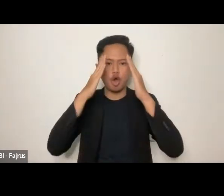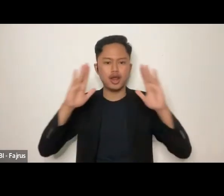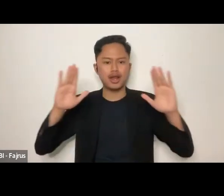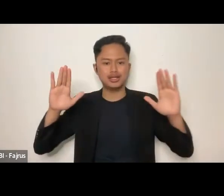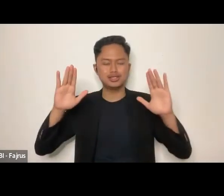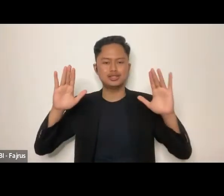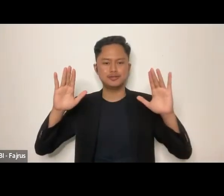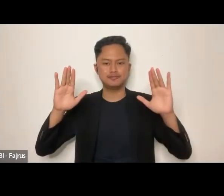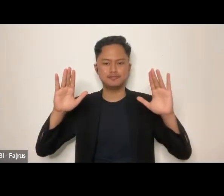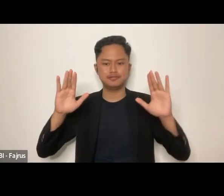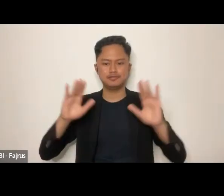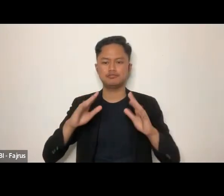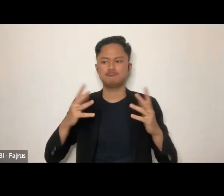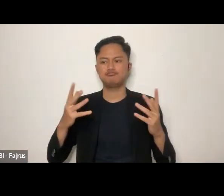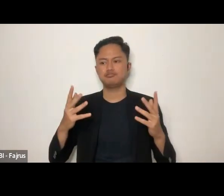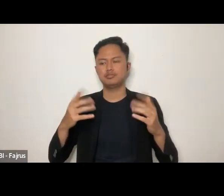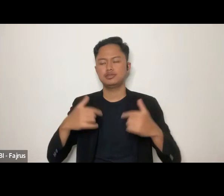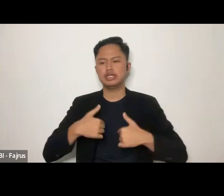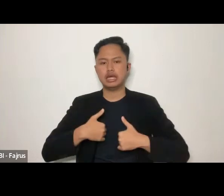nation like that, I can